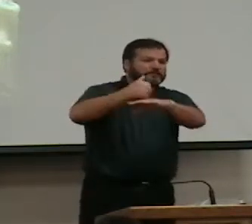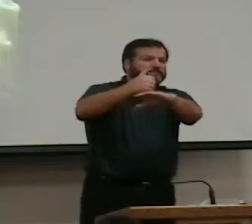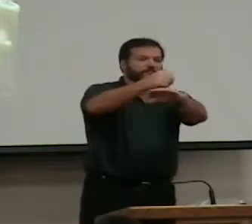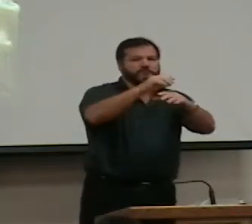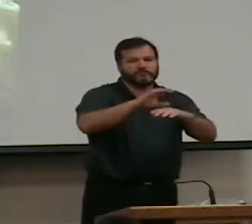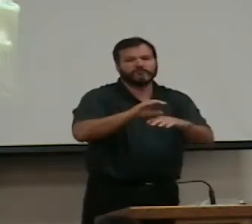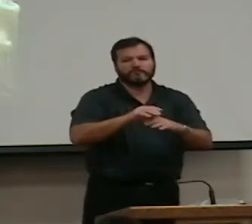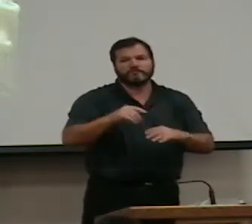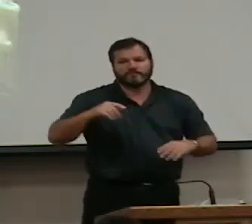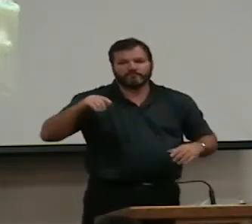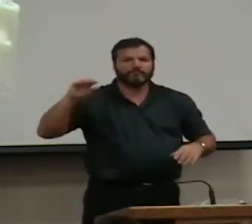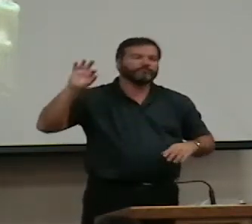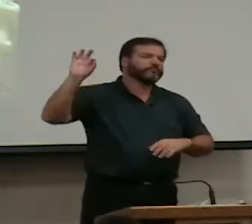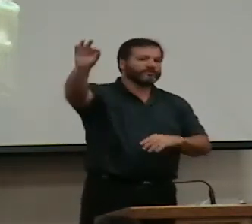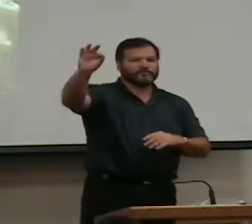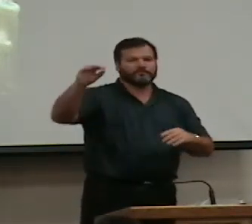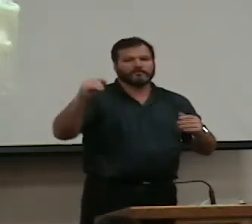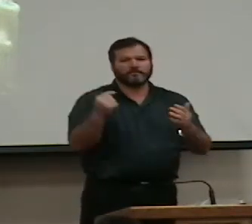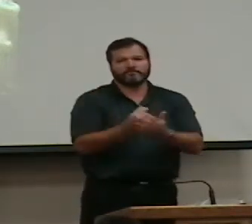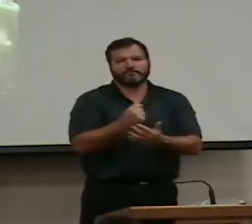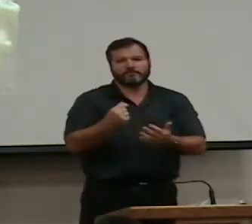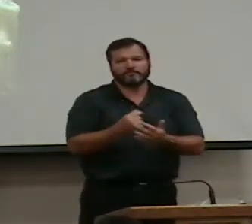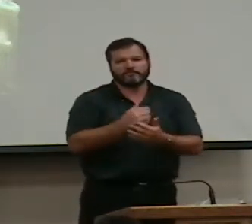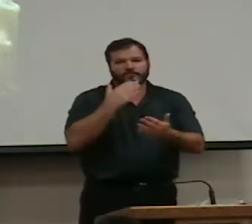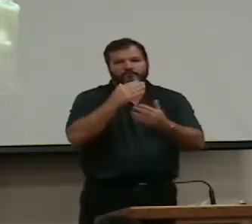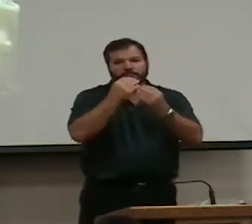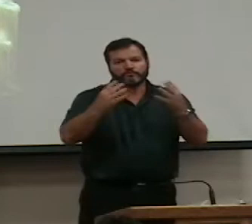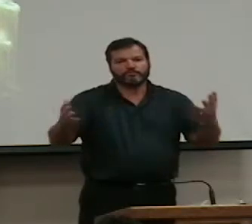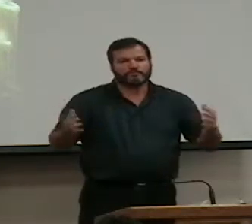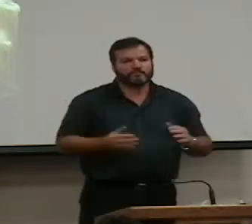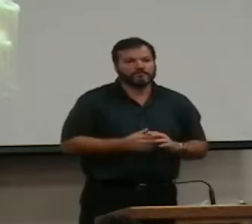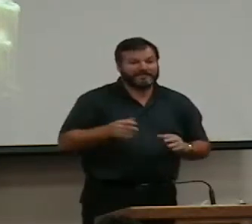He began to travel in preaching the gospel of good news.